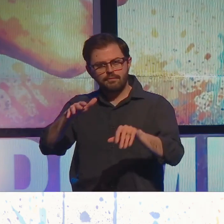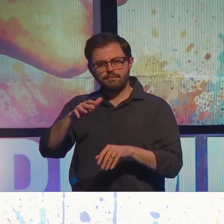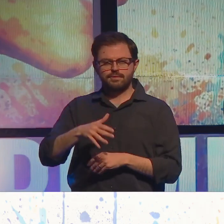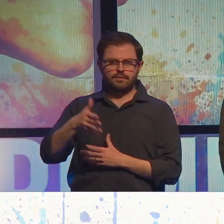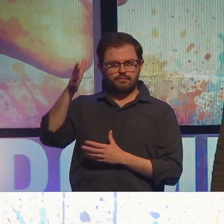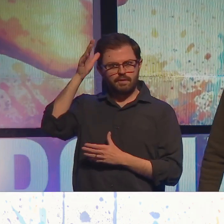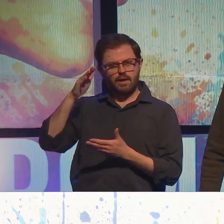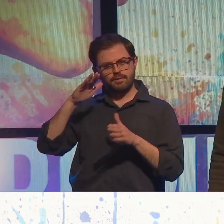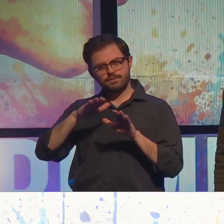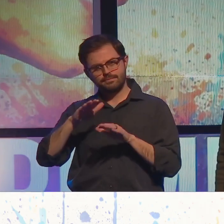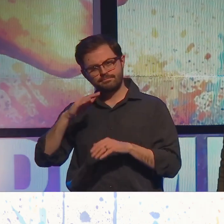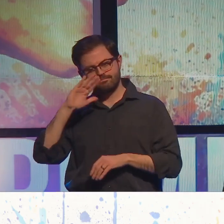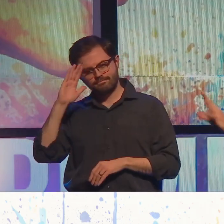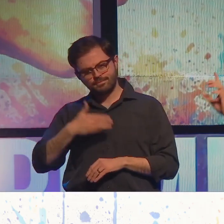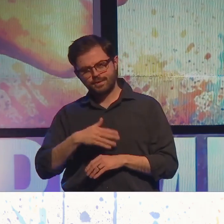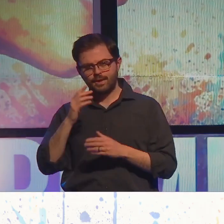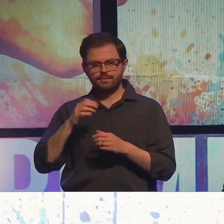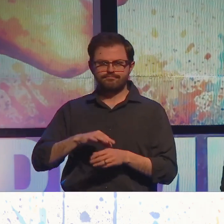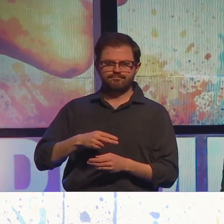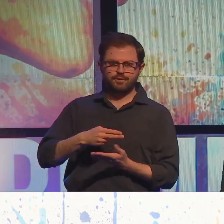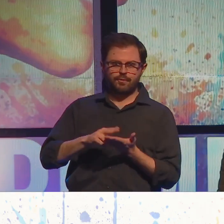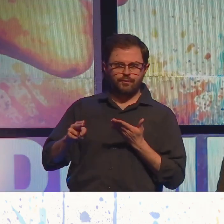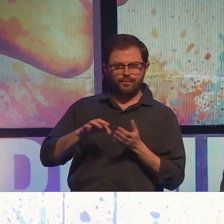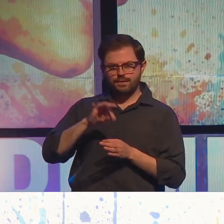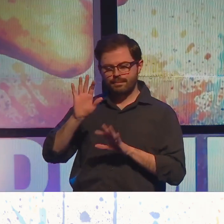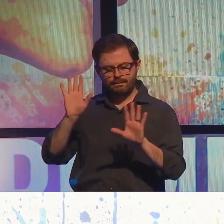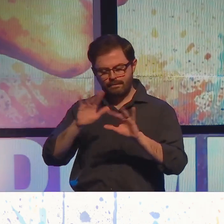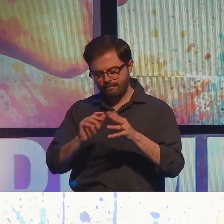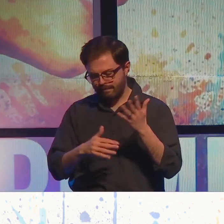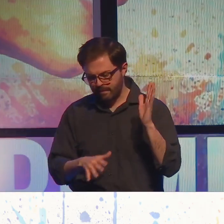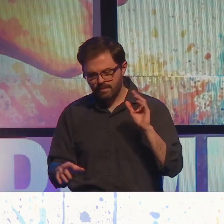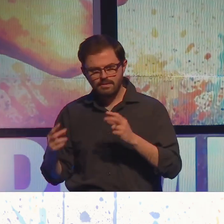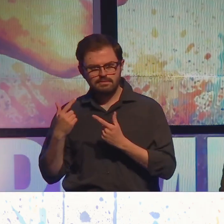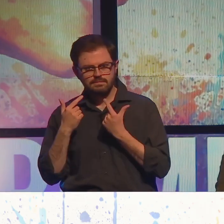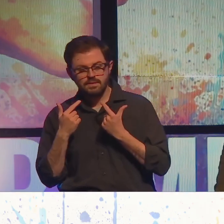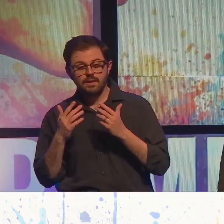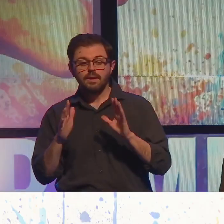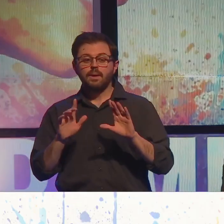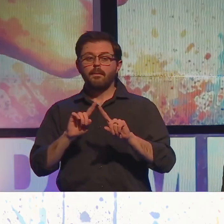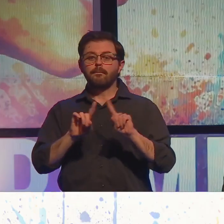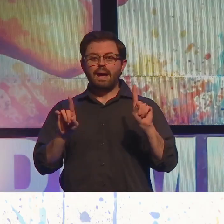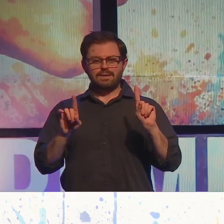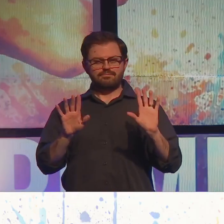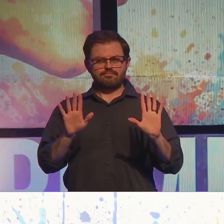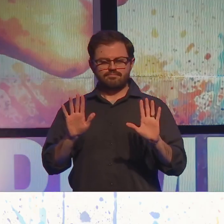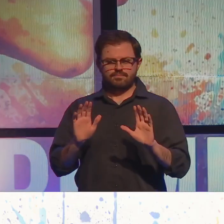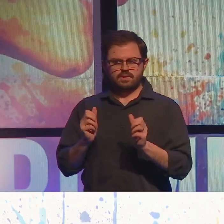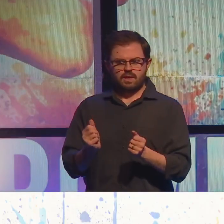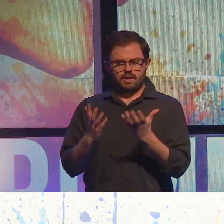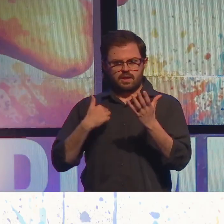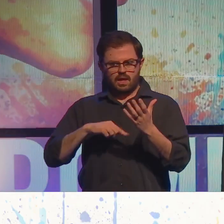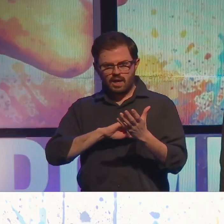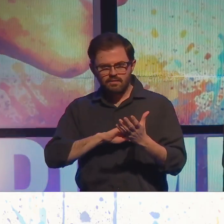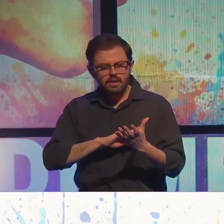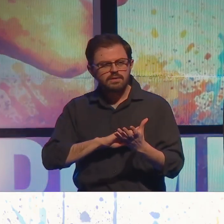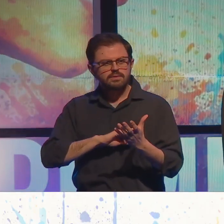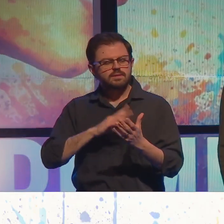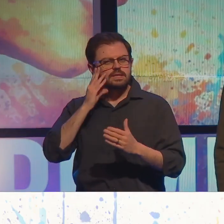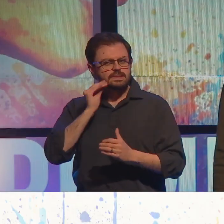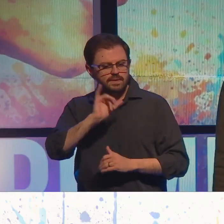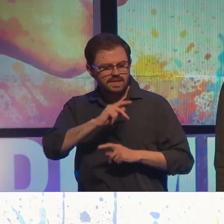that we have that said, a lot of us in those same traditions that reduced the